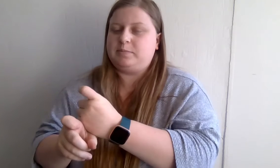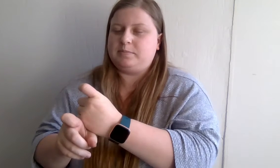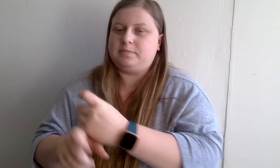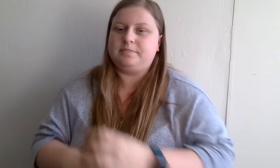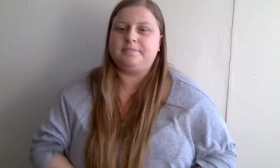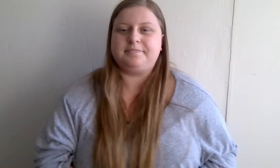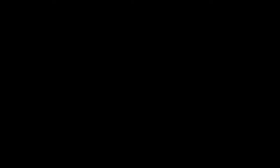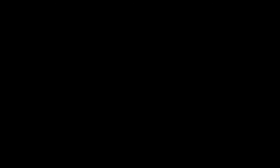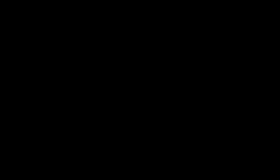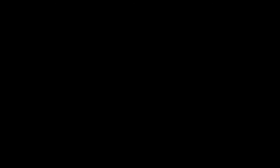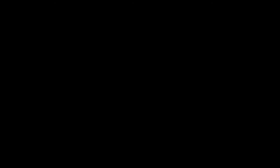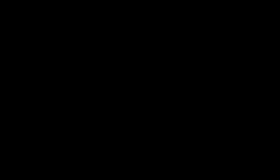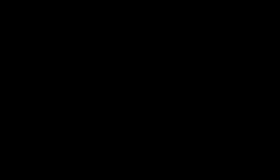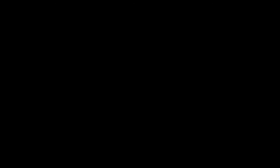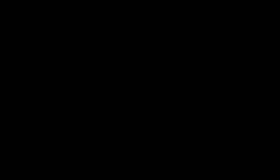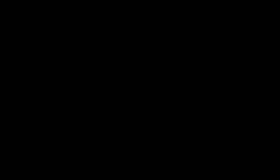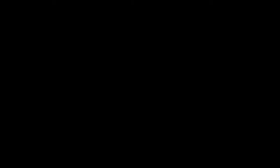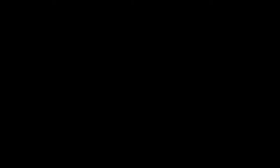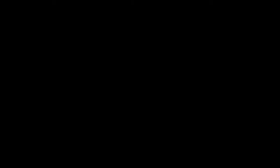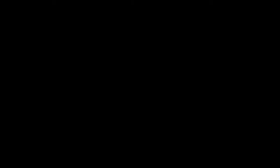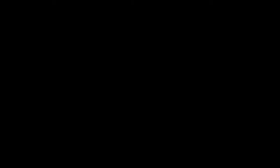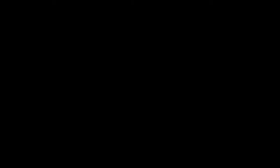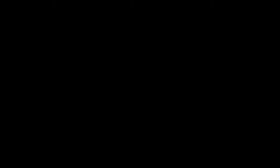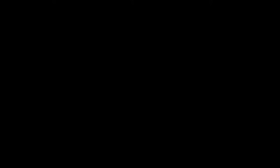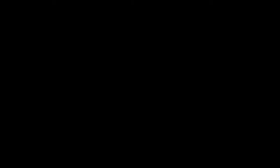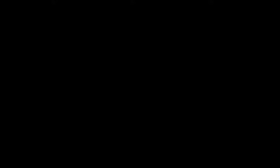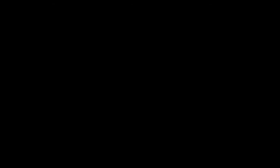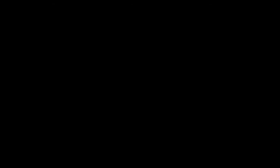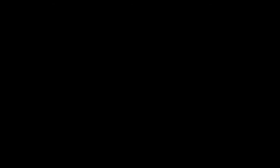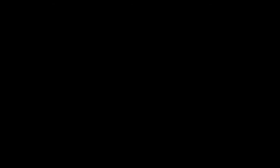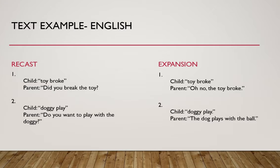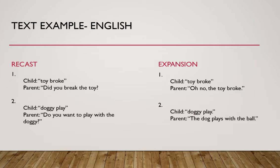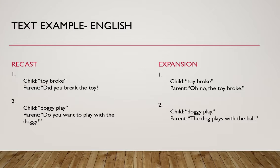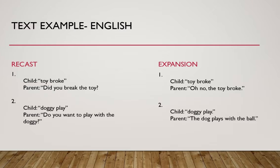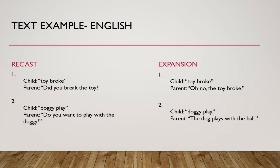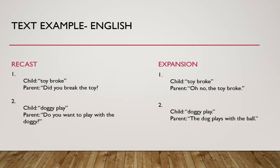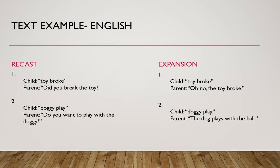It summarized the child's utterance while increasing complexity.